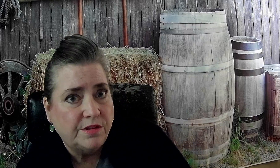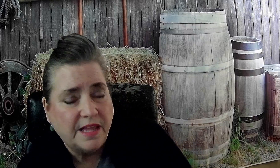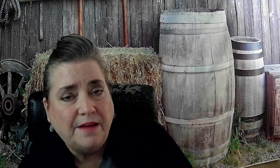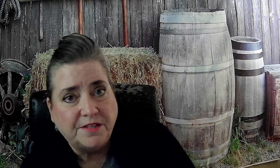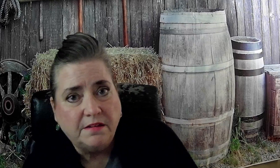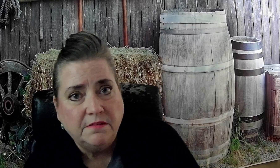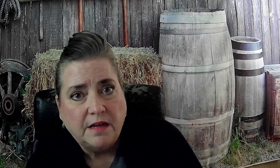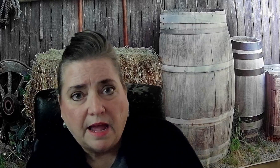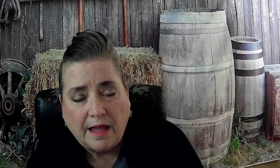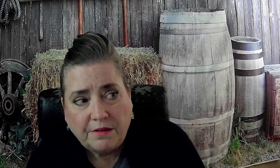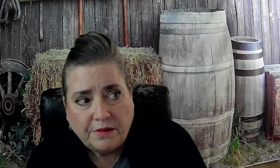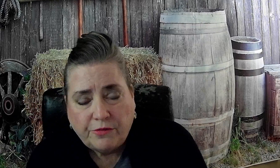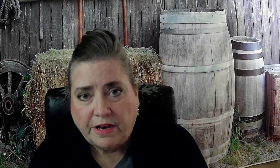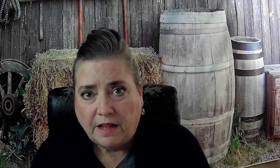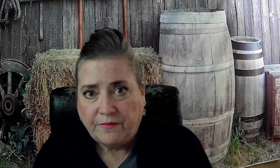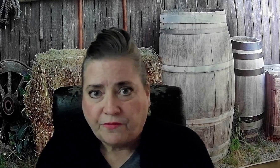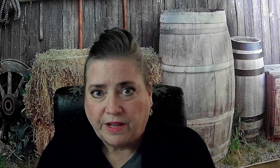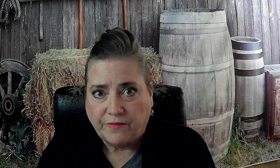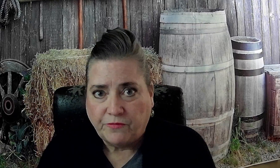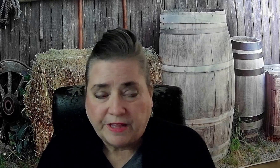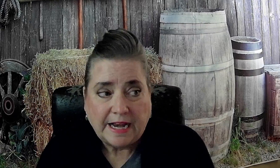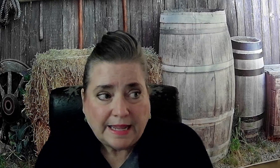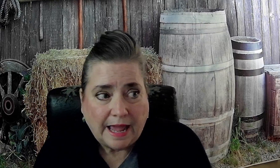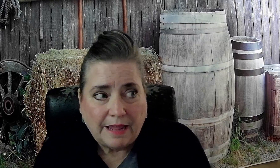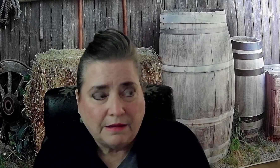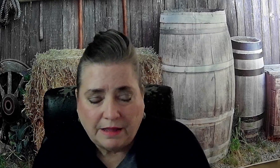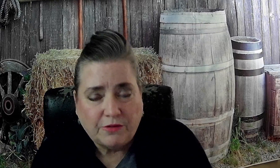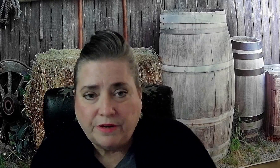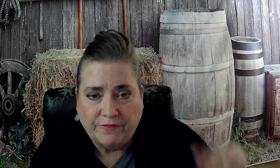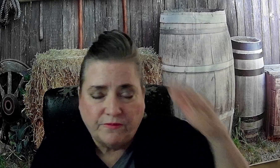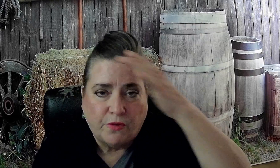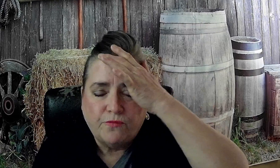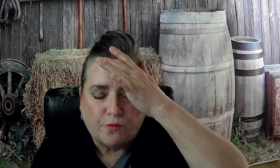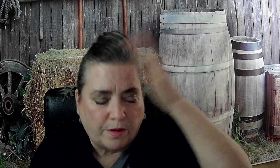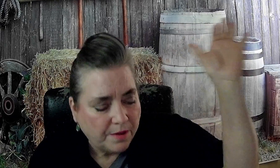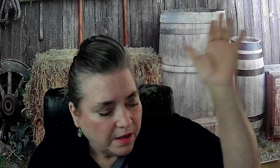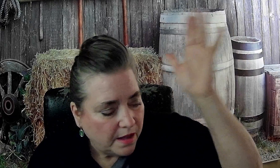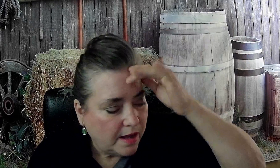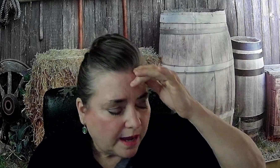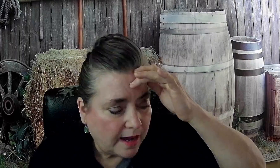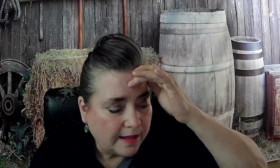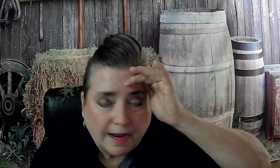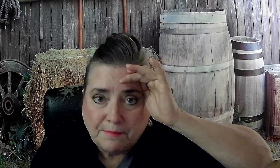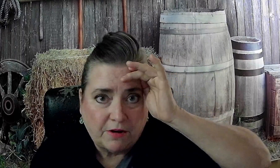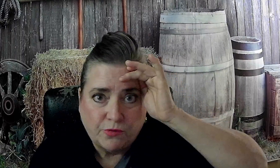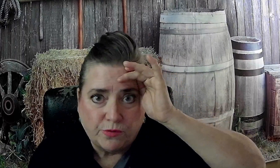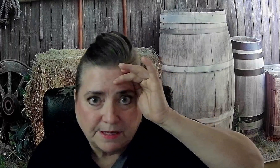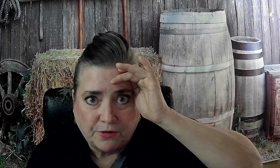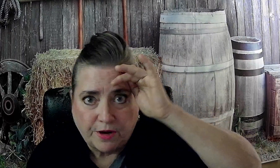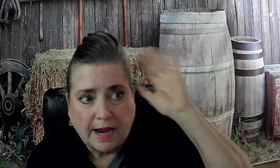NAFTA. I don't know that I'll ever forgive him for that. I couldn't even vote for him. And I'm a hardcore Democrat. I mean,